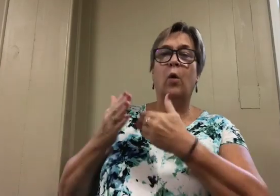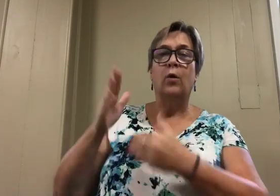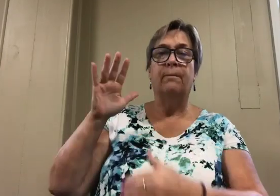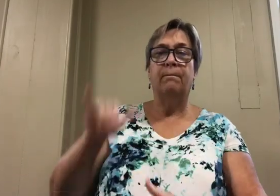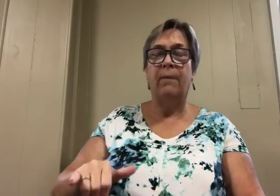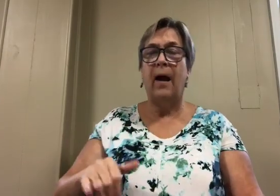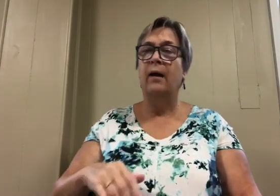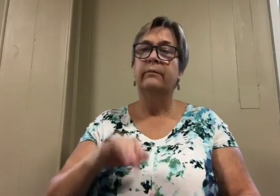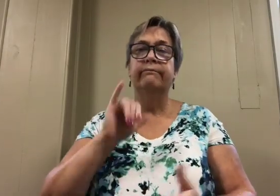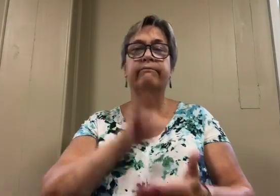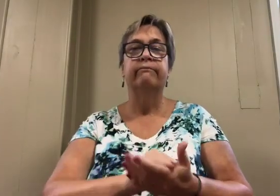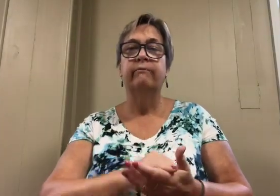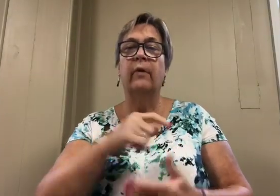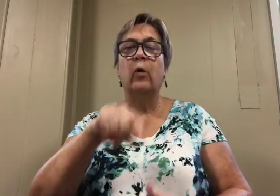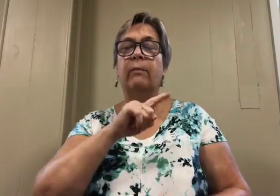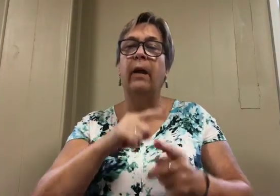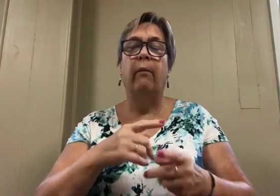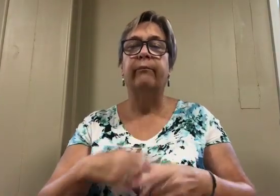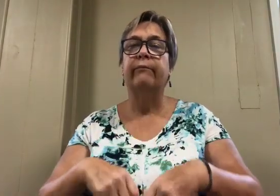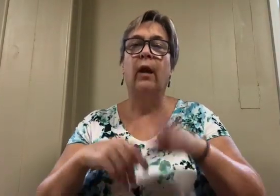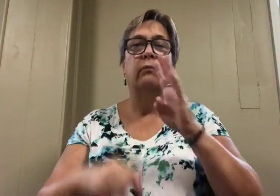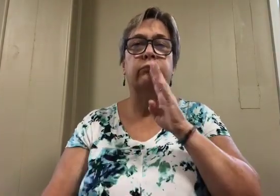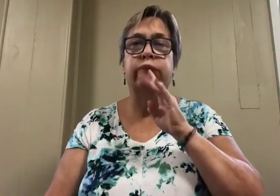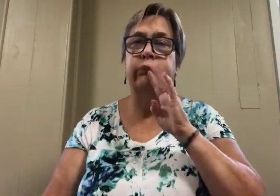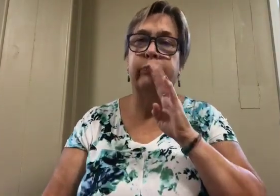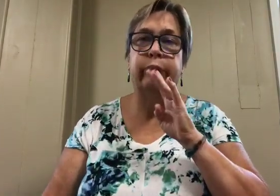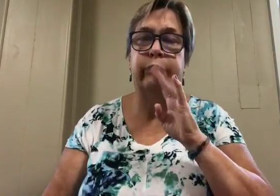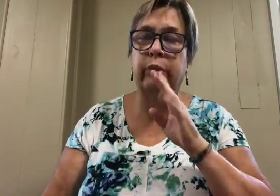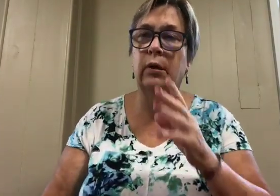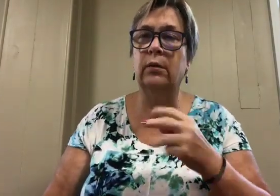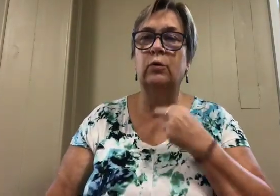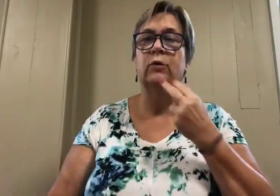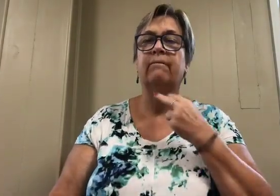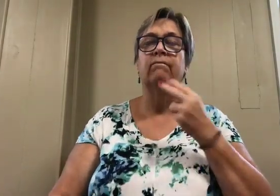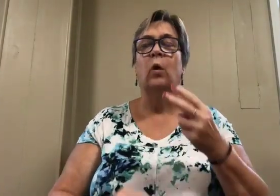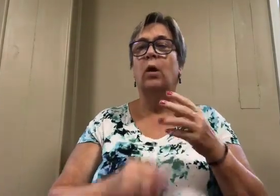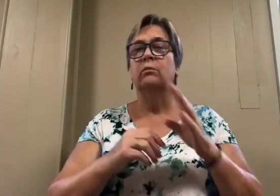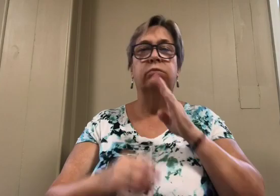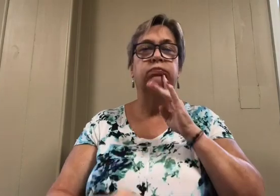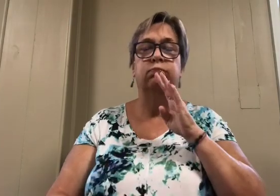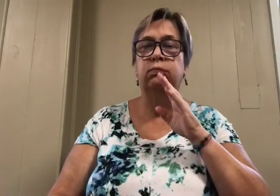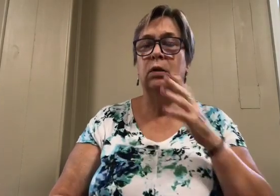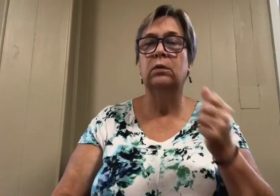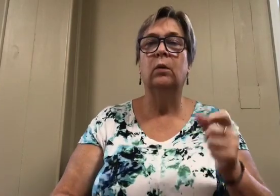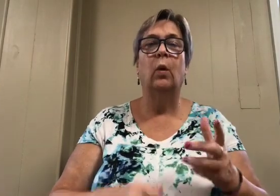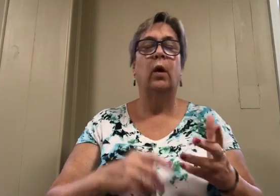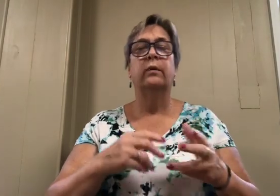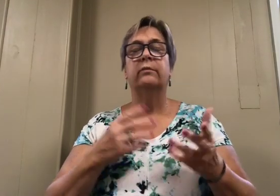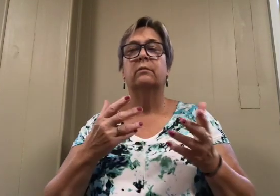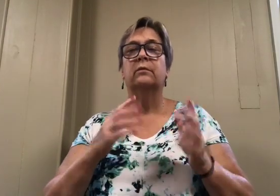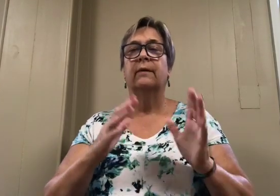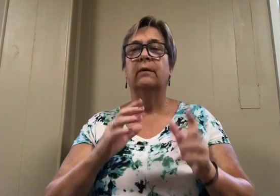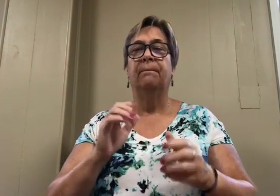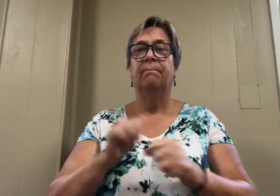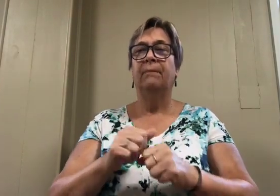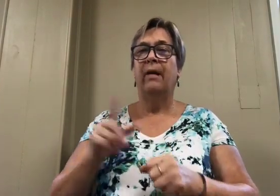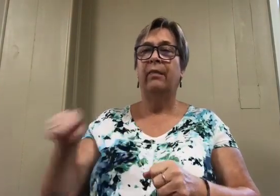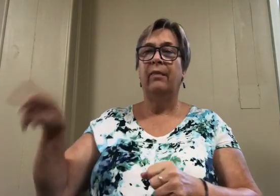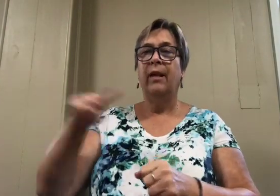of a deaf person. If they're across the room or close by, they just rely on their voice or speaking.